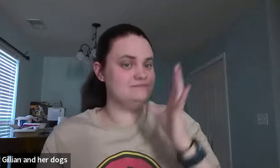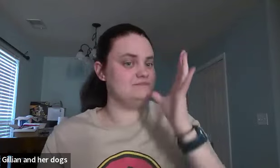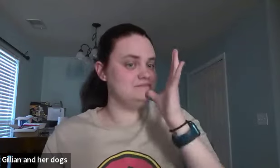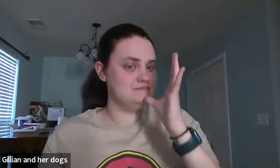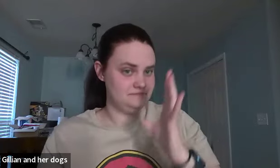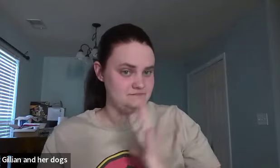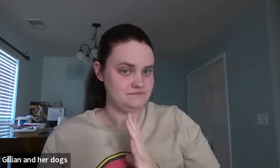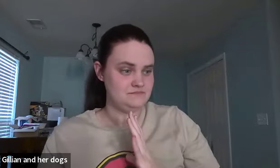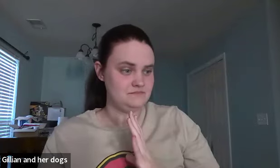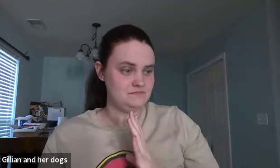woman.